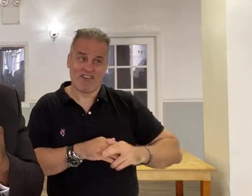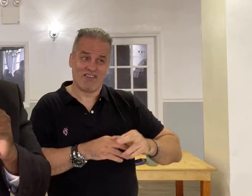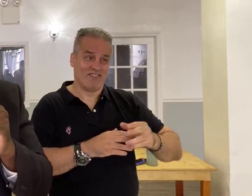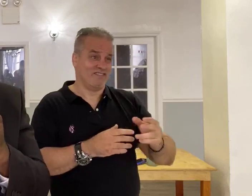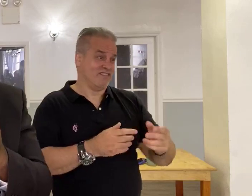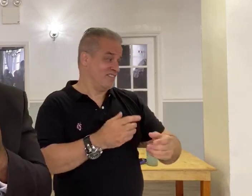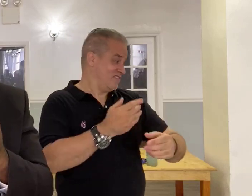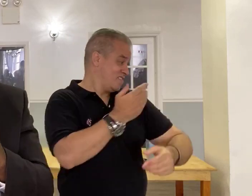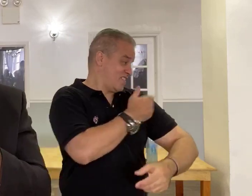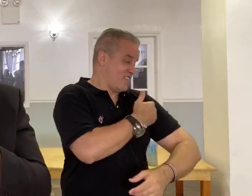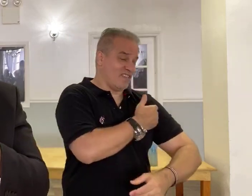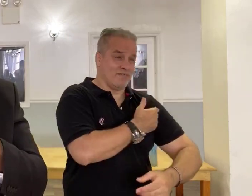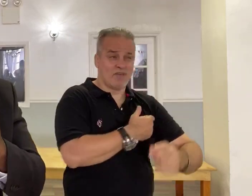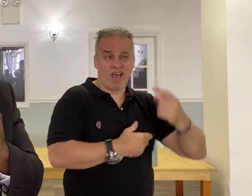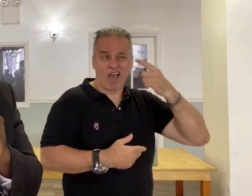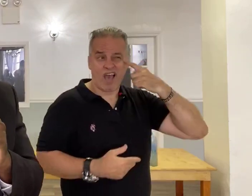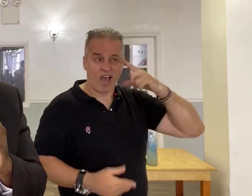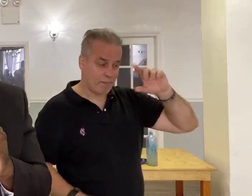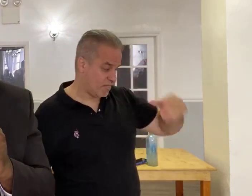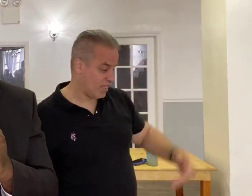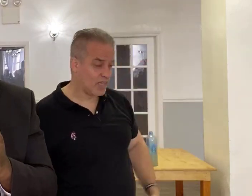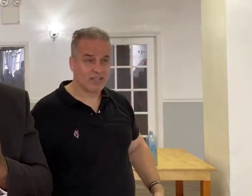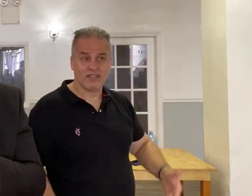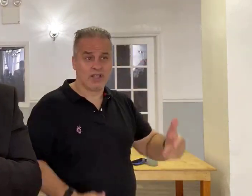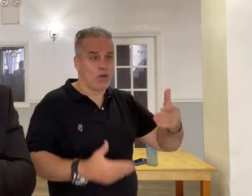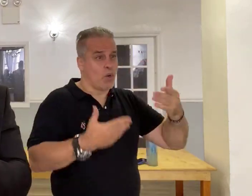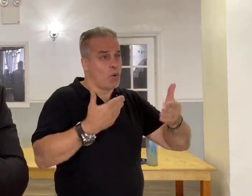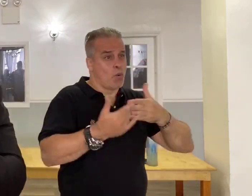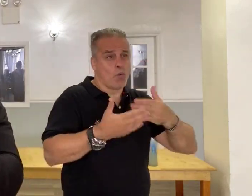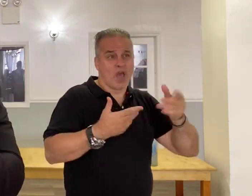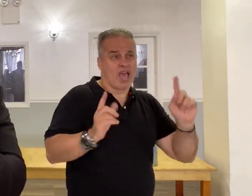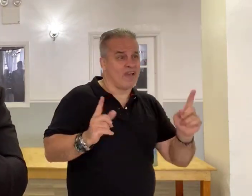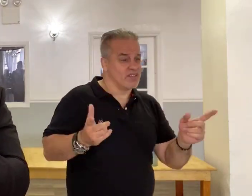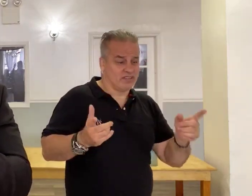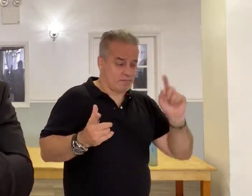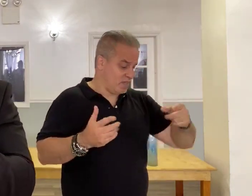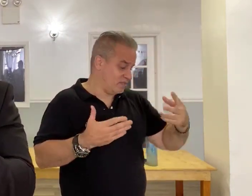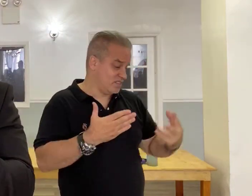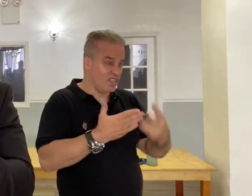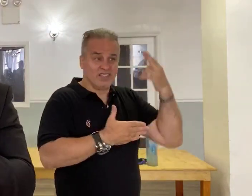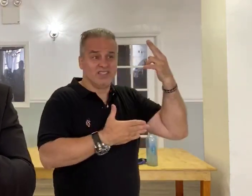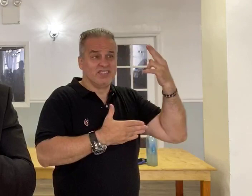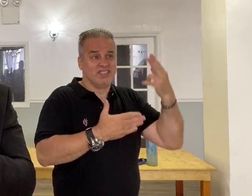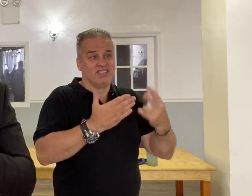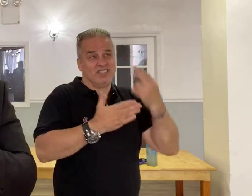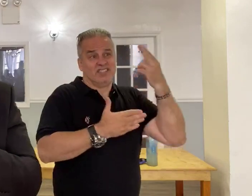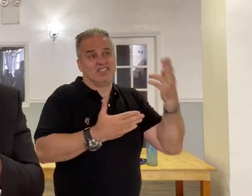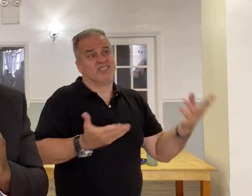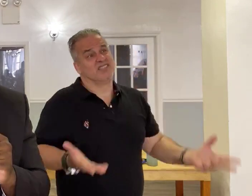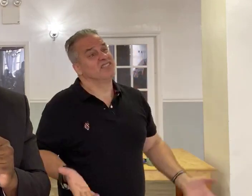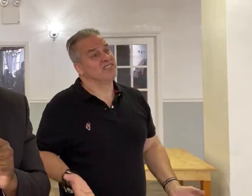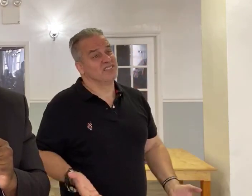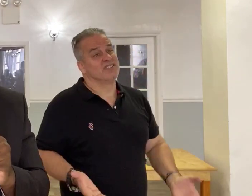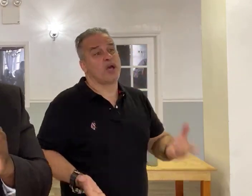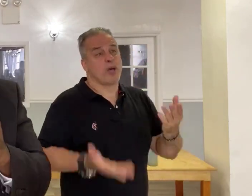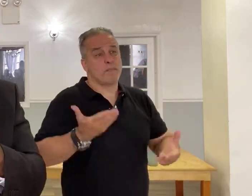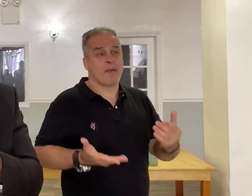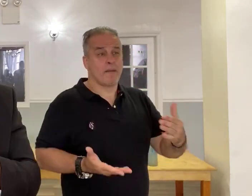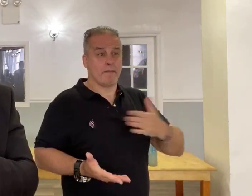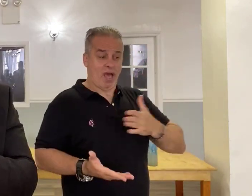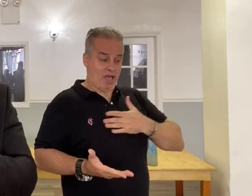don't need so that the greater good can be accomplished. My emotion doesn't want to say goodbye to that